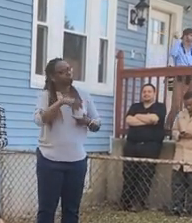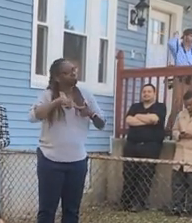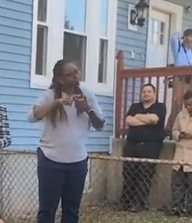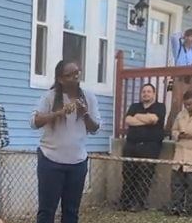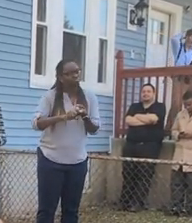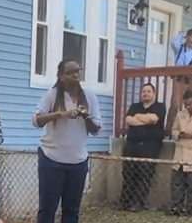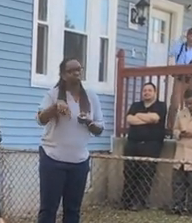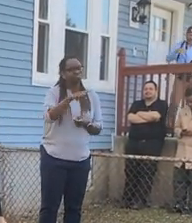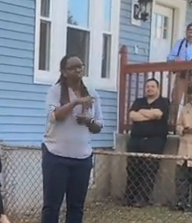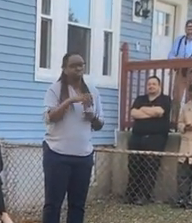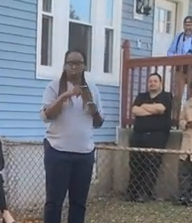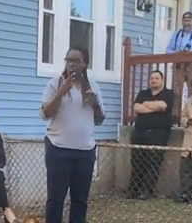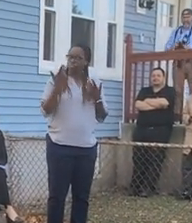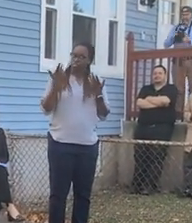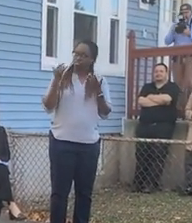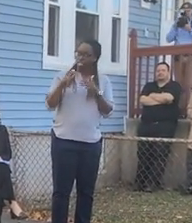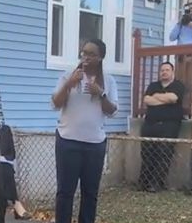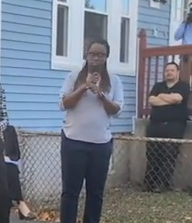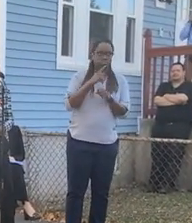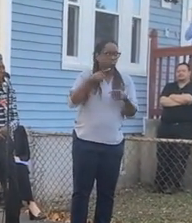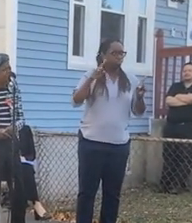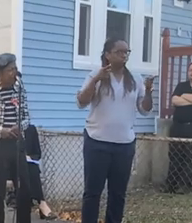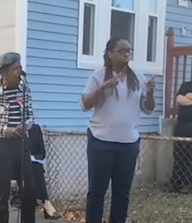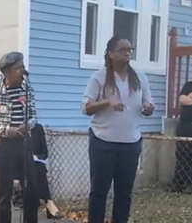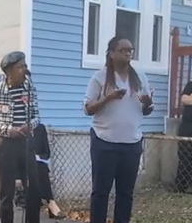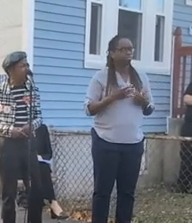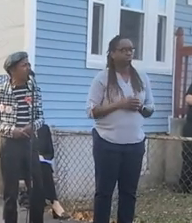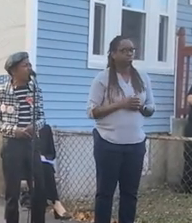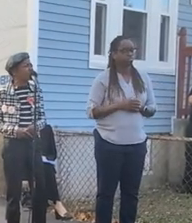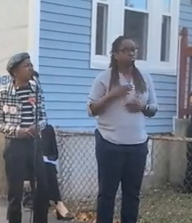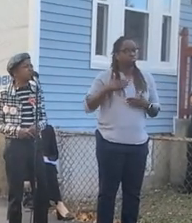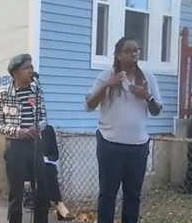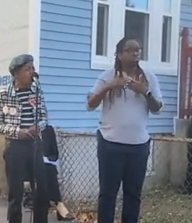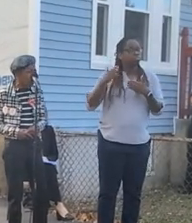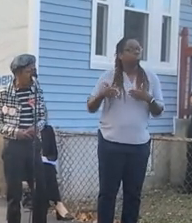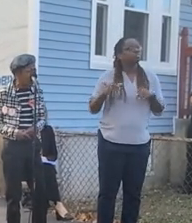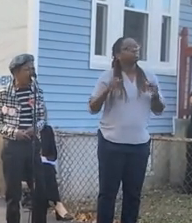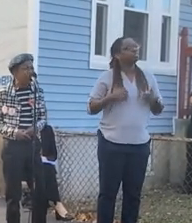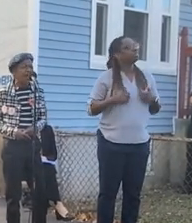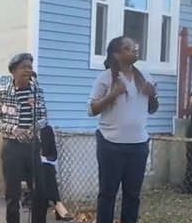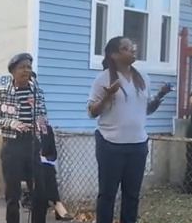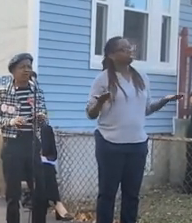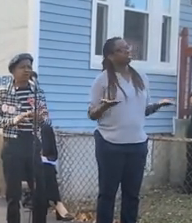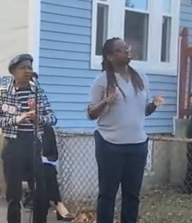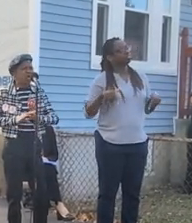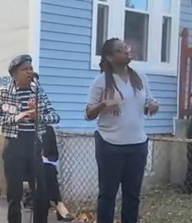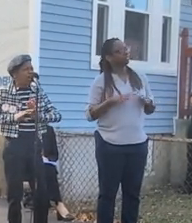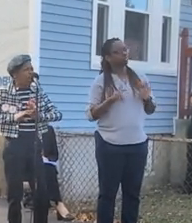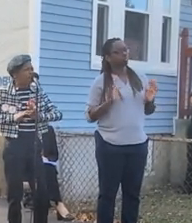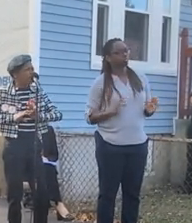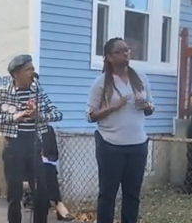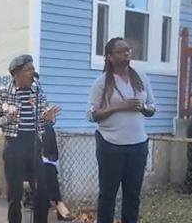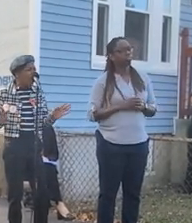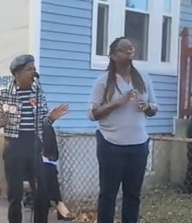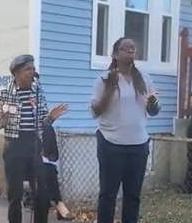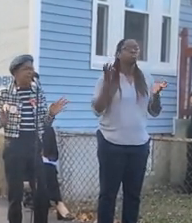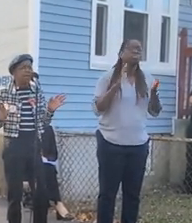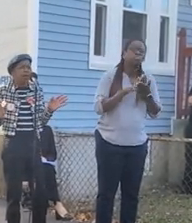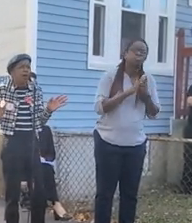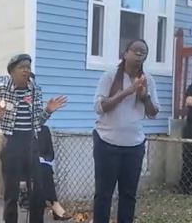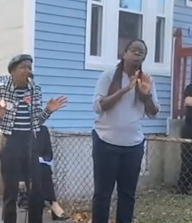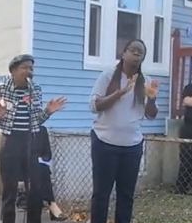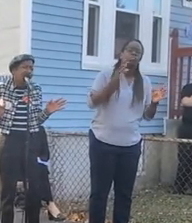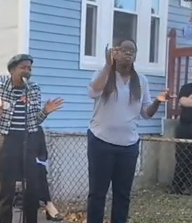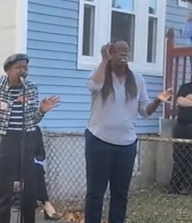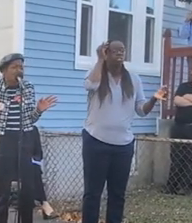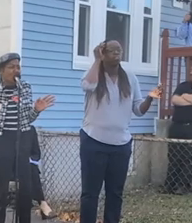and me and my neighbor and our family can be able to live without having to worry, not having to go outside and be